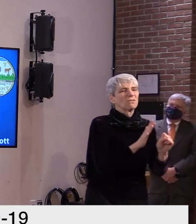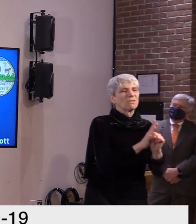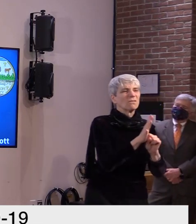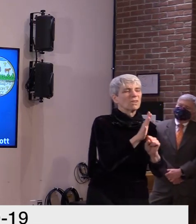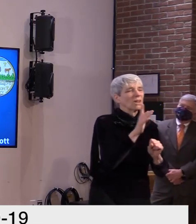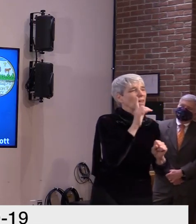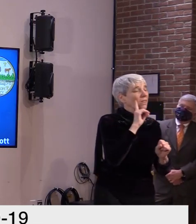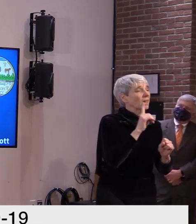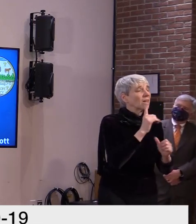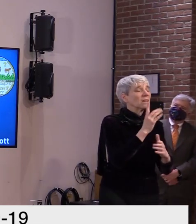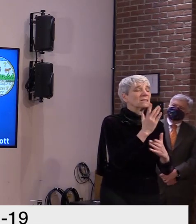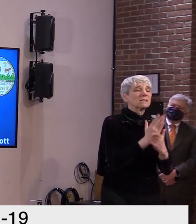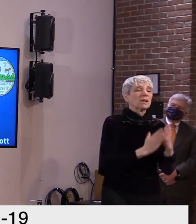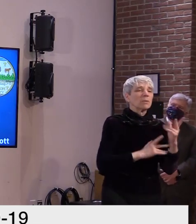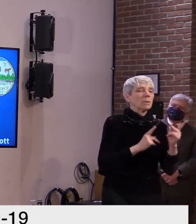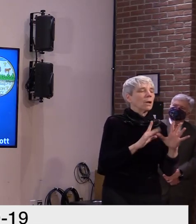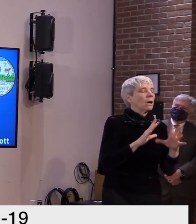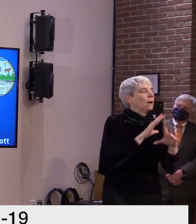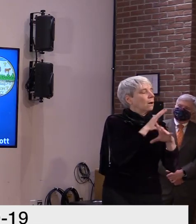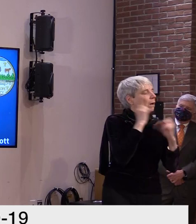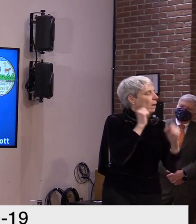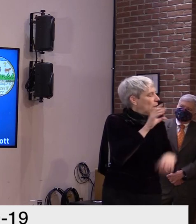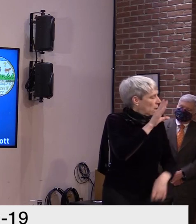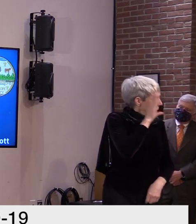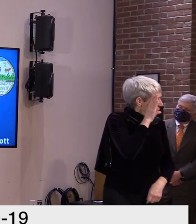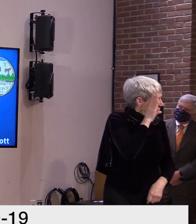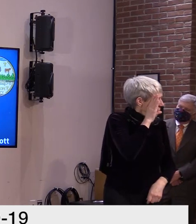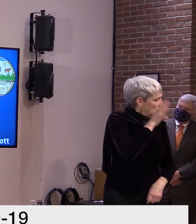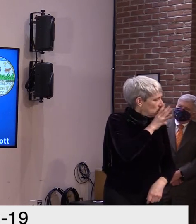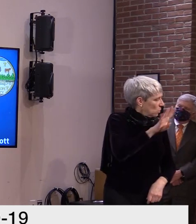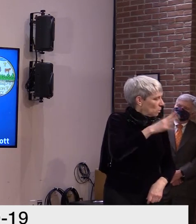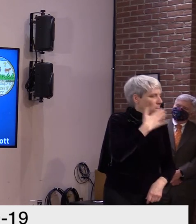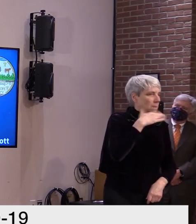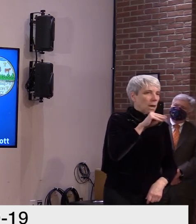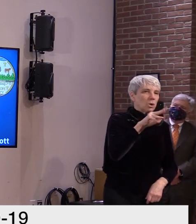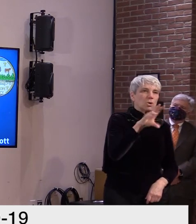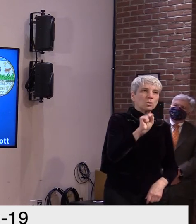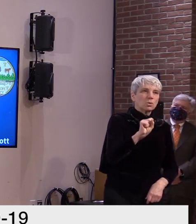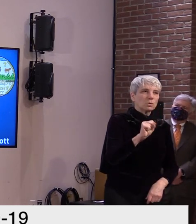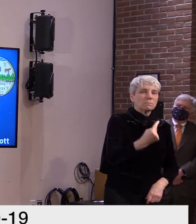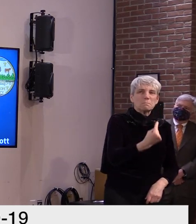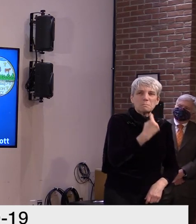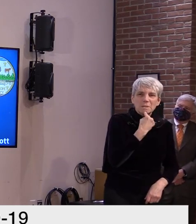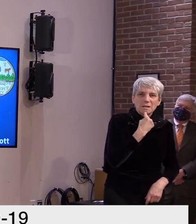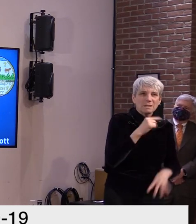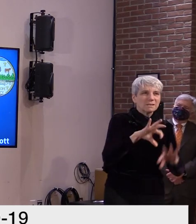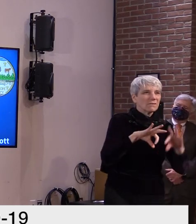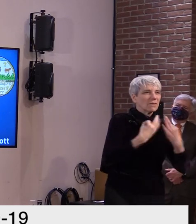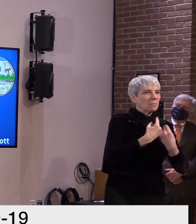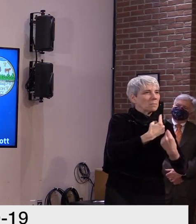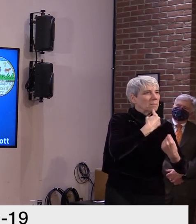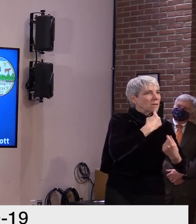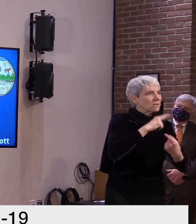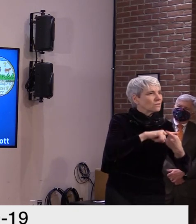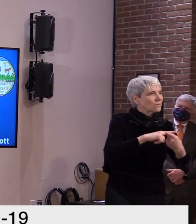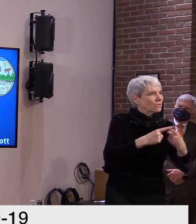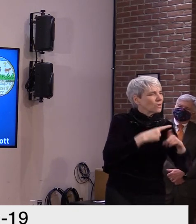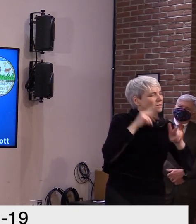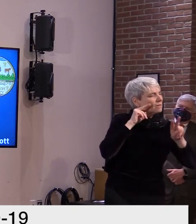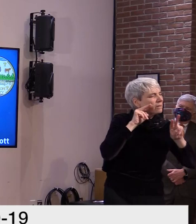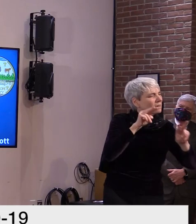news now. We miss our family and friends, and we just want to look ahead to joyful holiday traditions